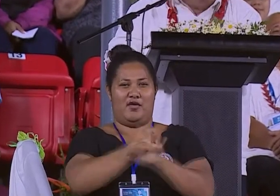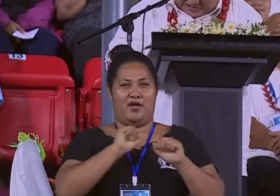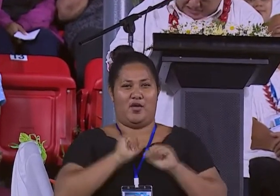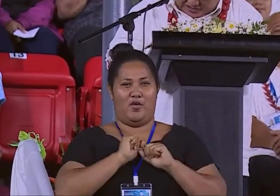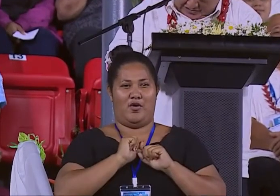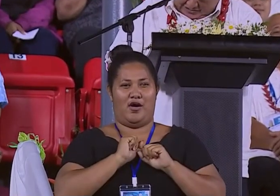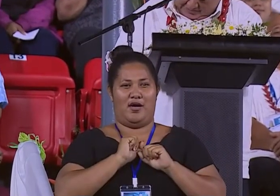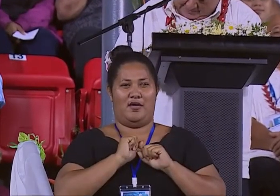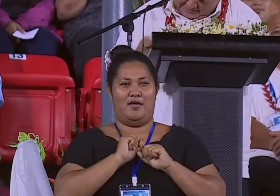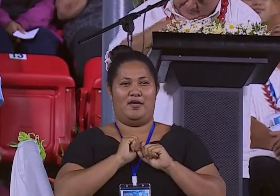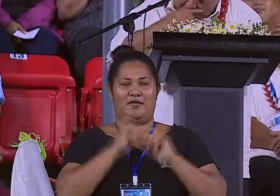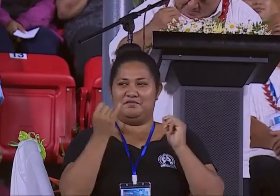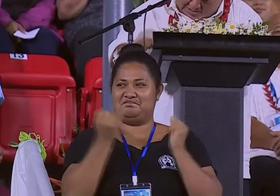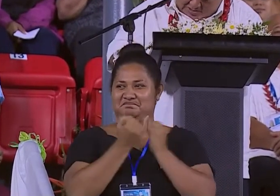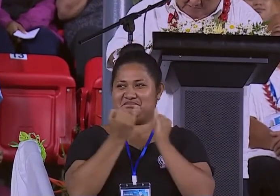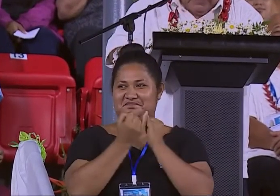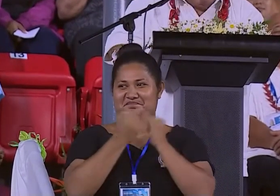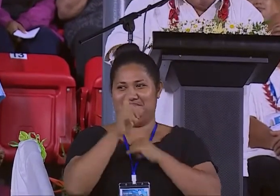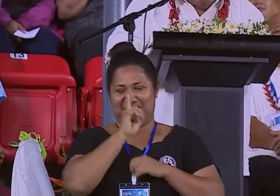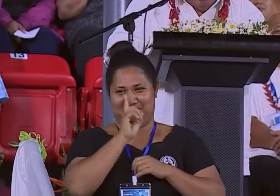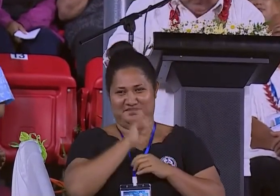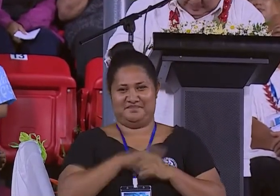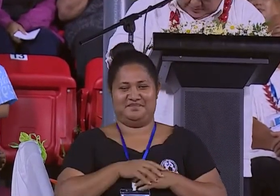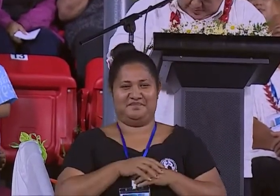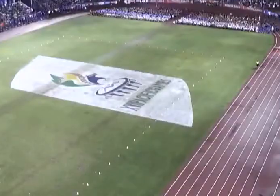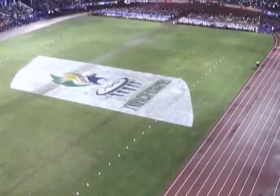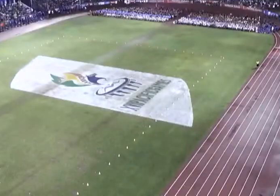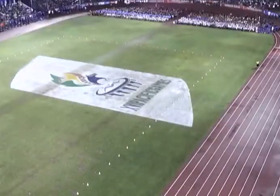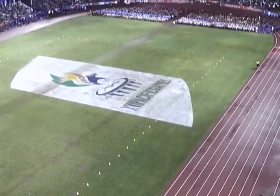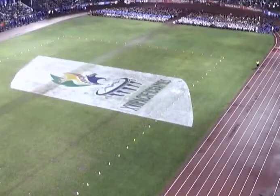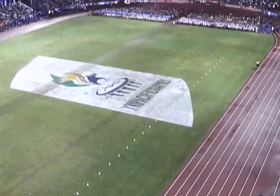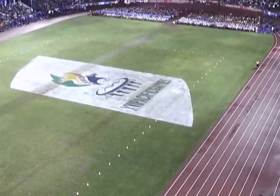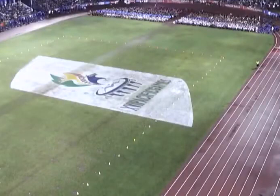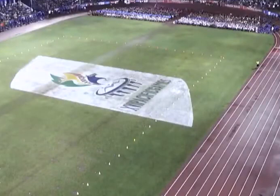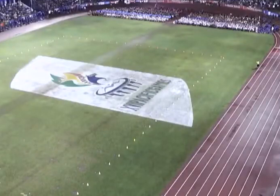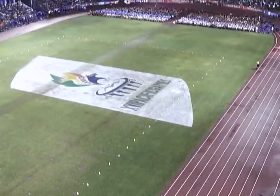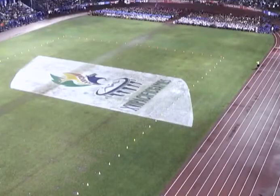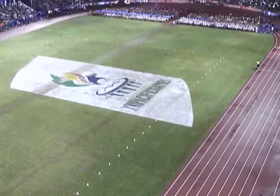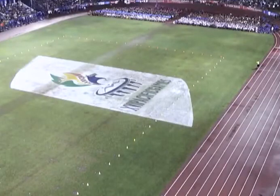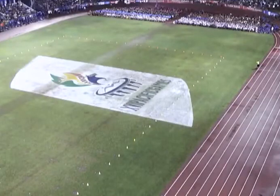we